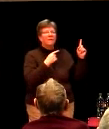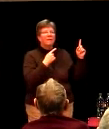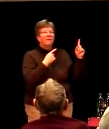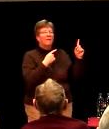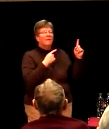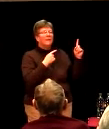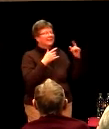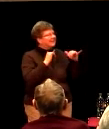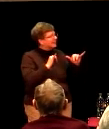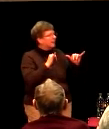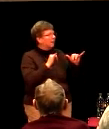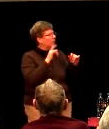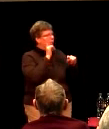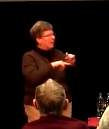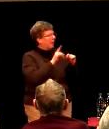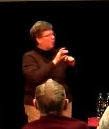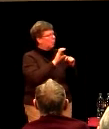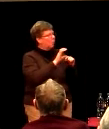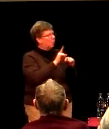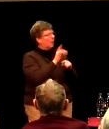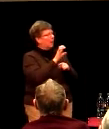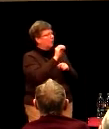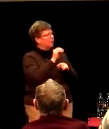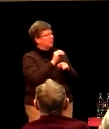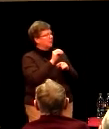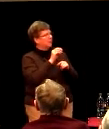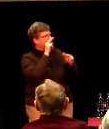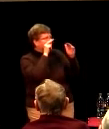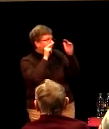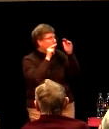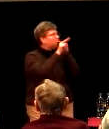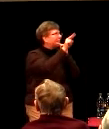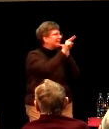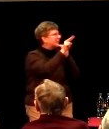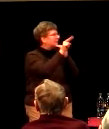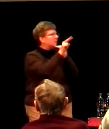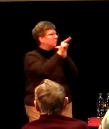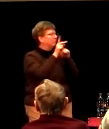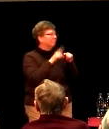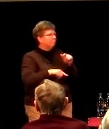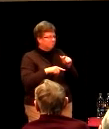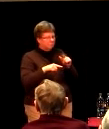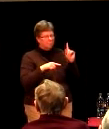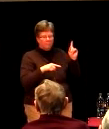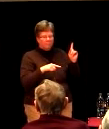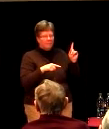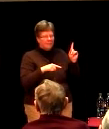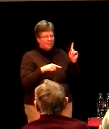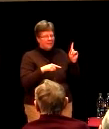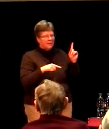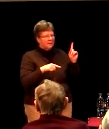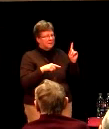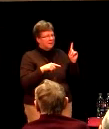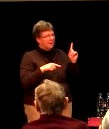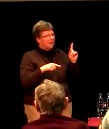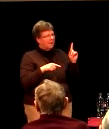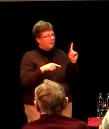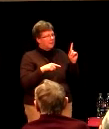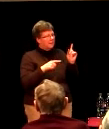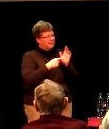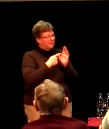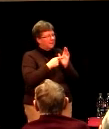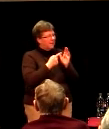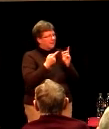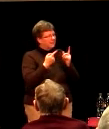super predictable. So there's always the odd chance that it doesn't really happen, because these are multi-year oscillations in some cases,